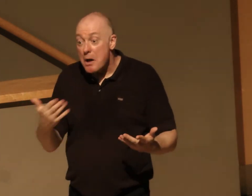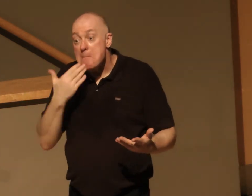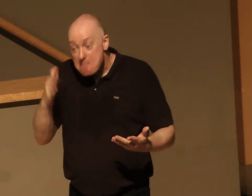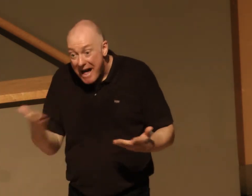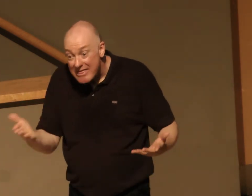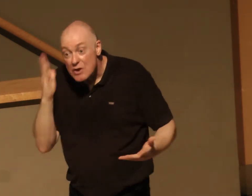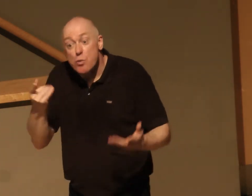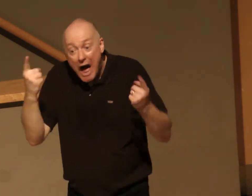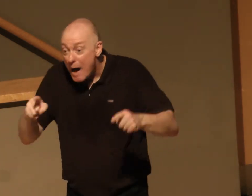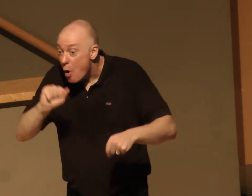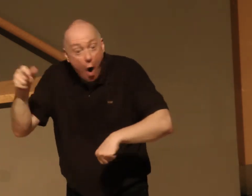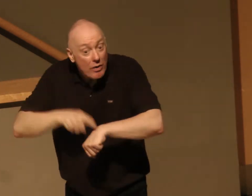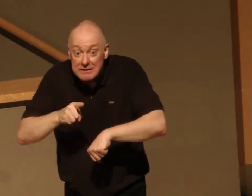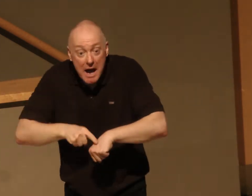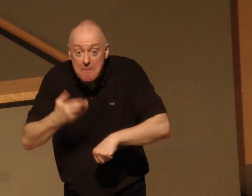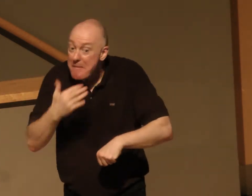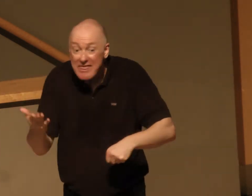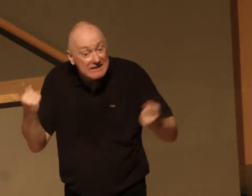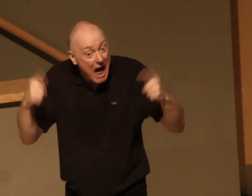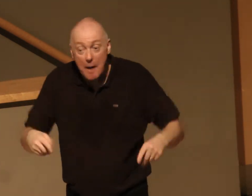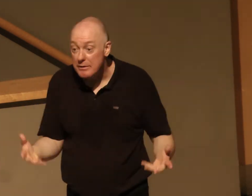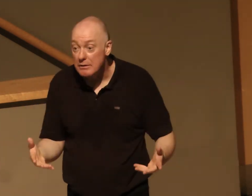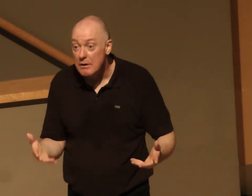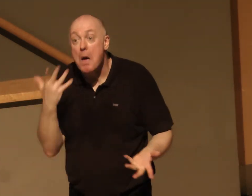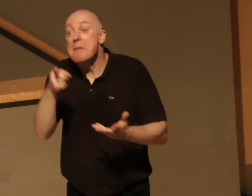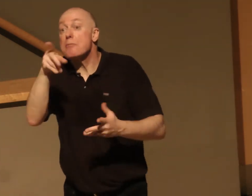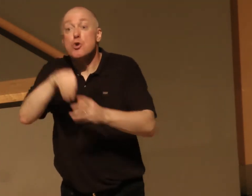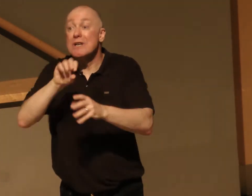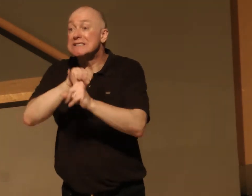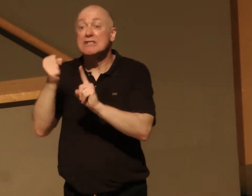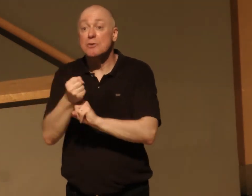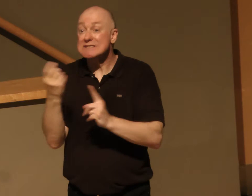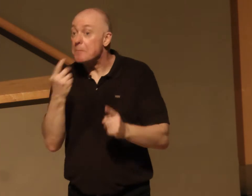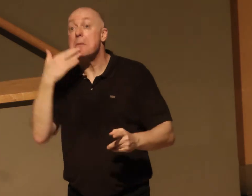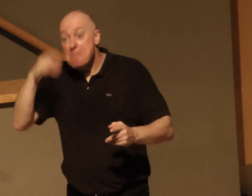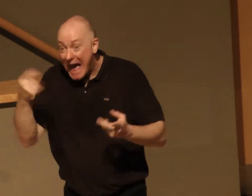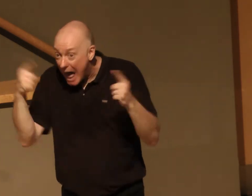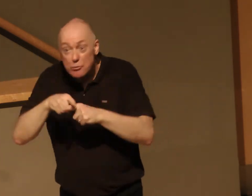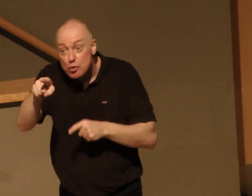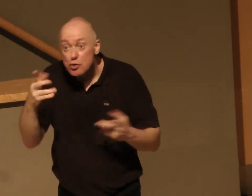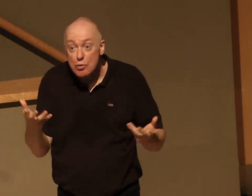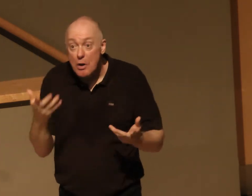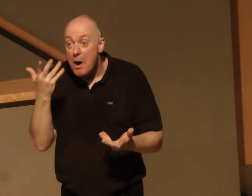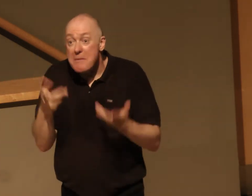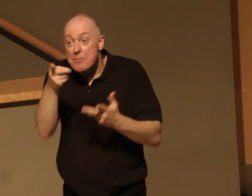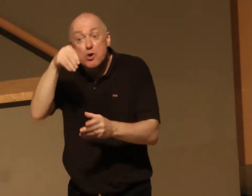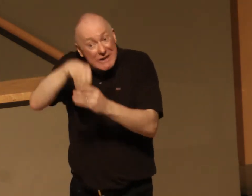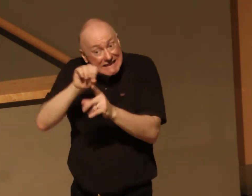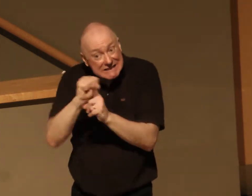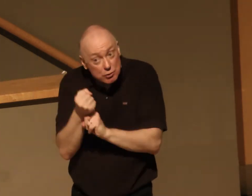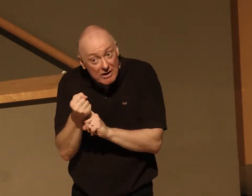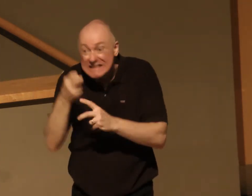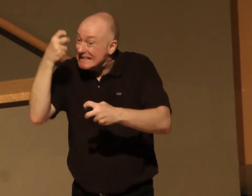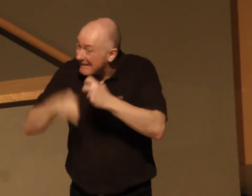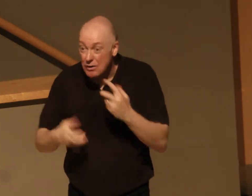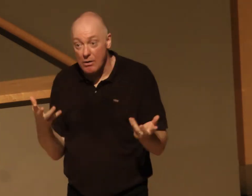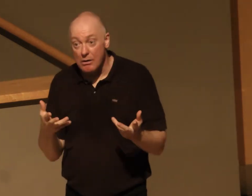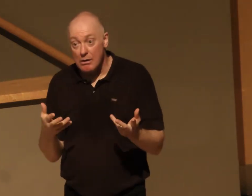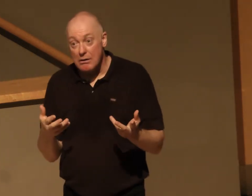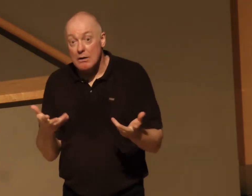happen all the time maybe you're in a situation where something bad has happened to you or you're in the middle of something very difficult you've lived long enough to understand